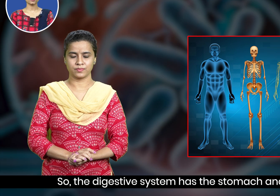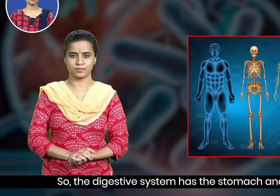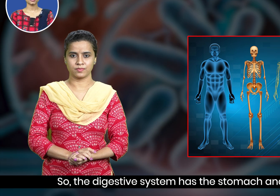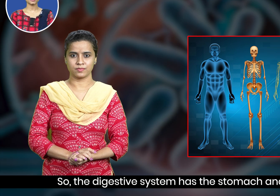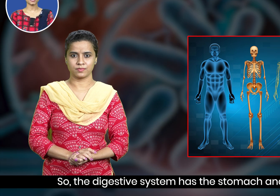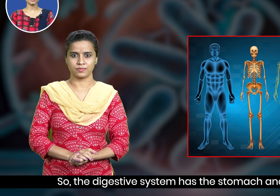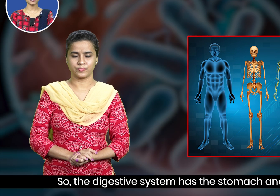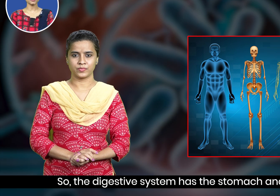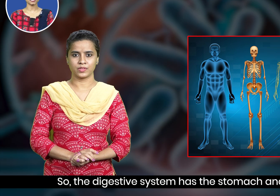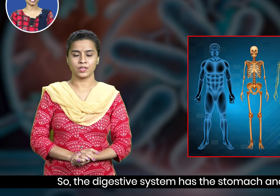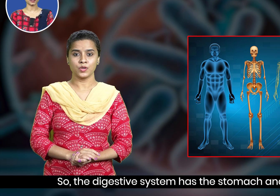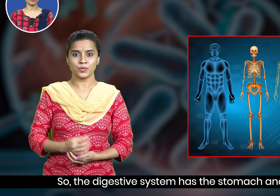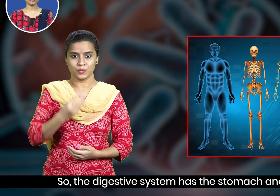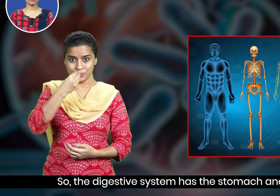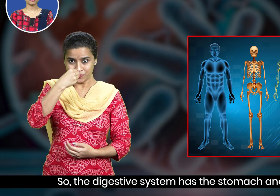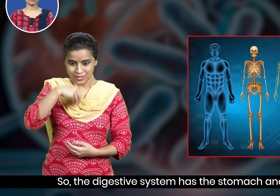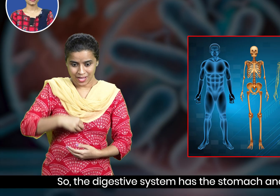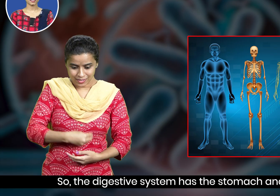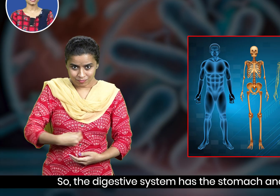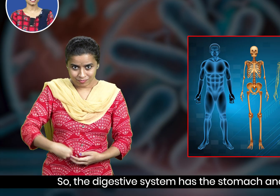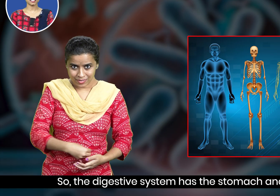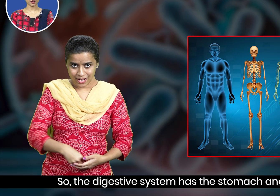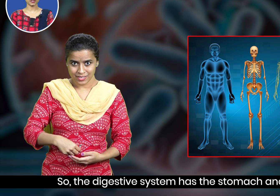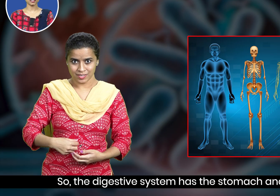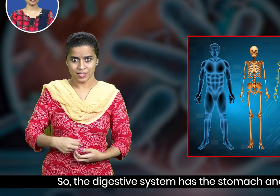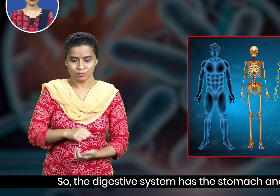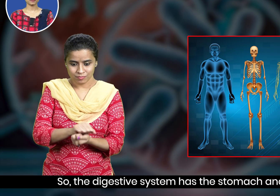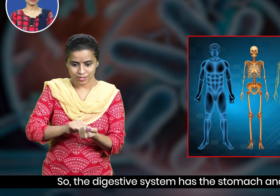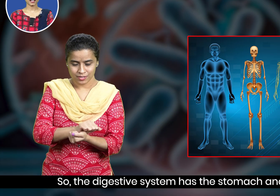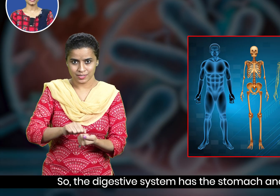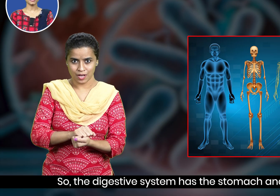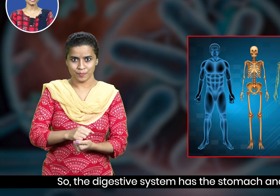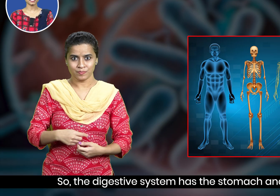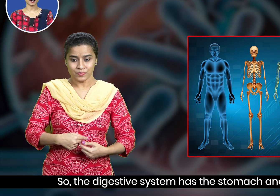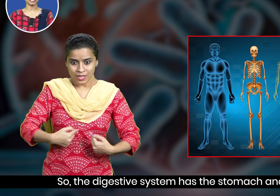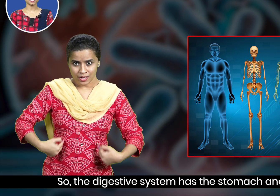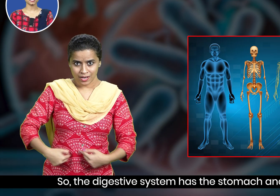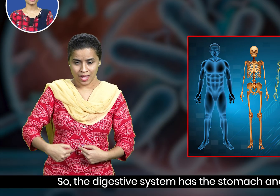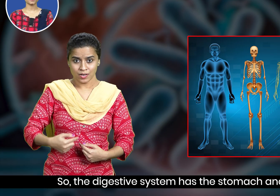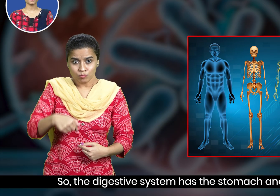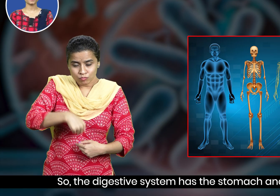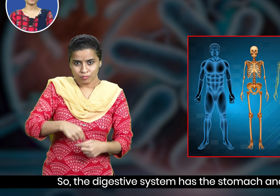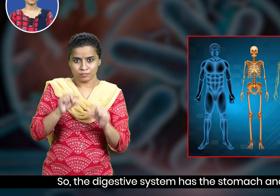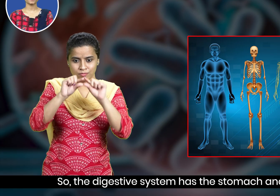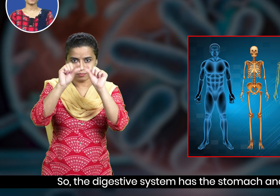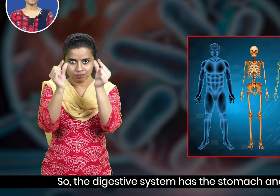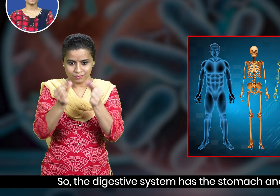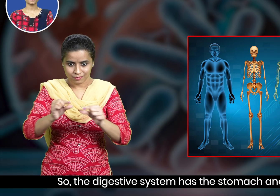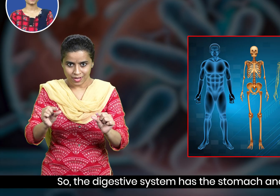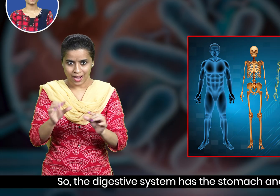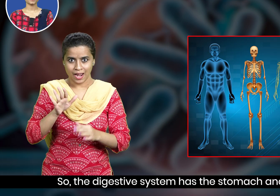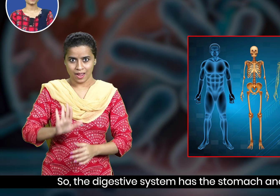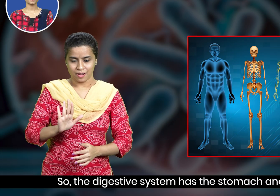So, the digestive system has the stomach and intestines,